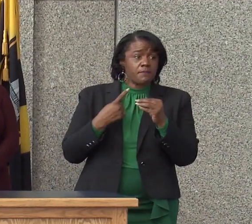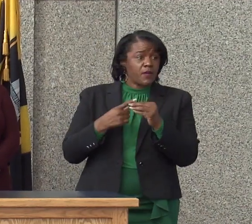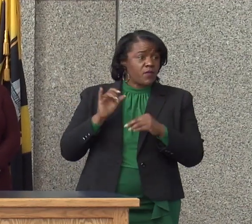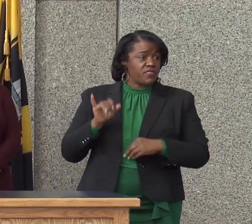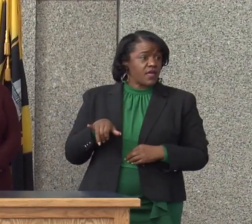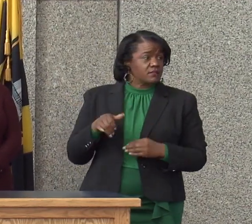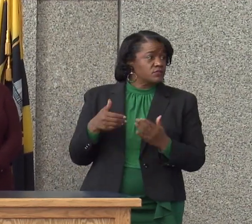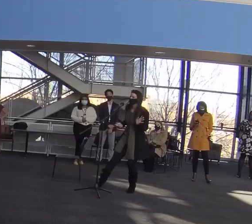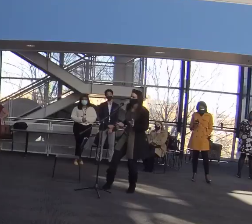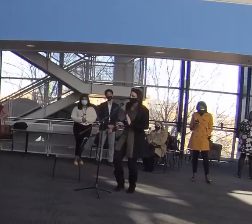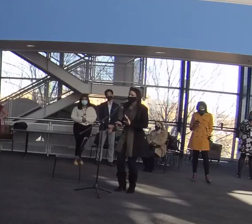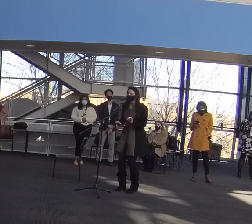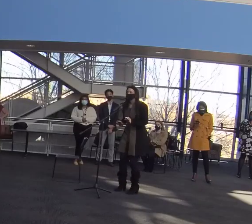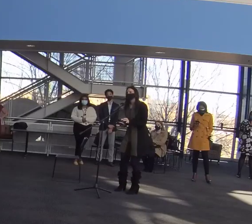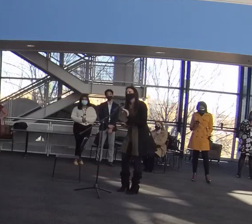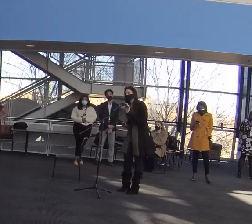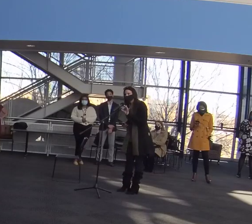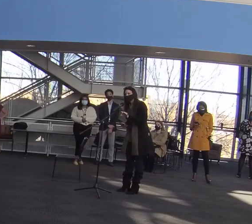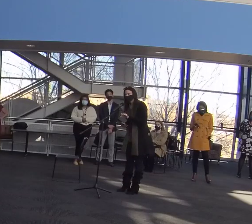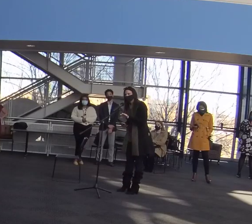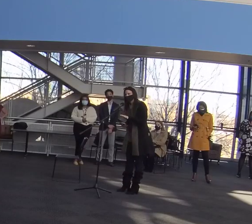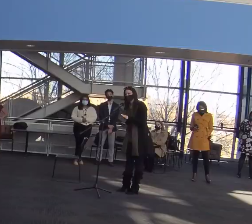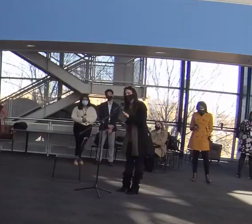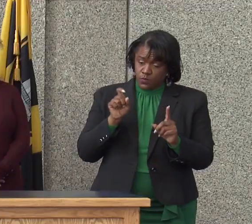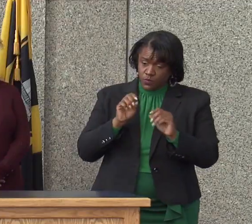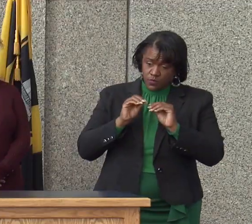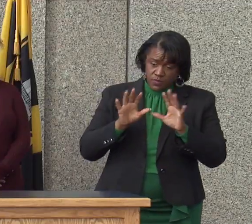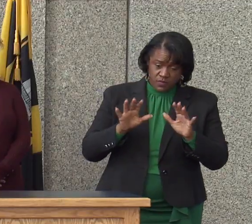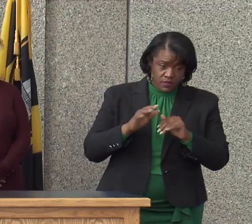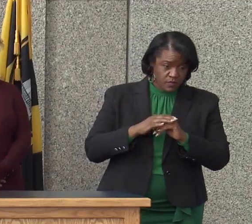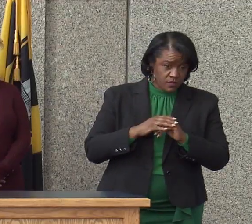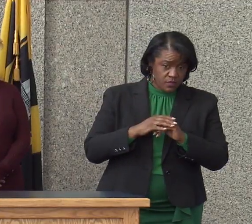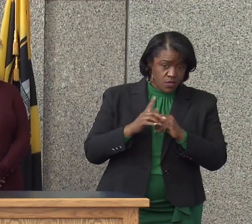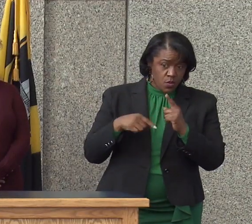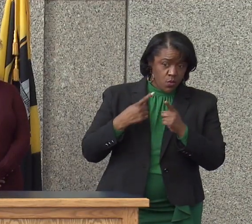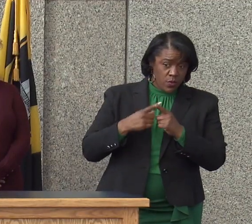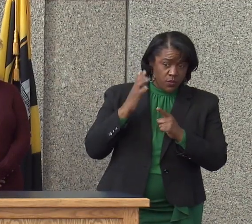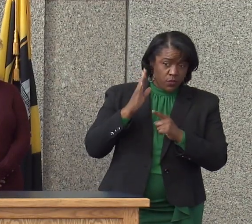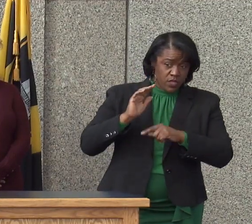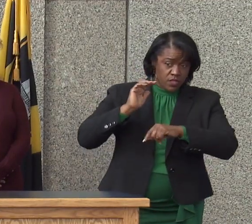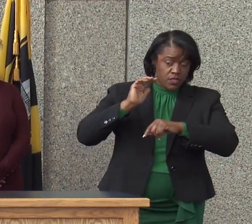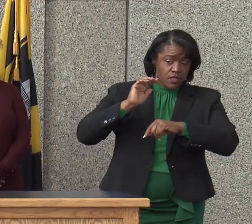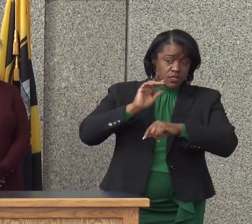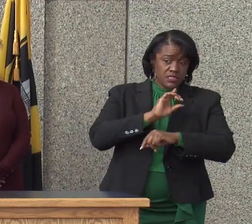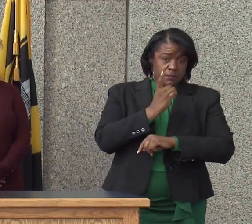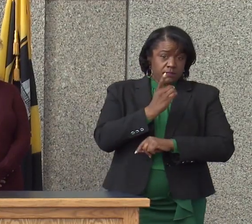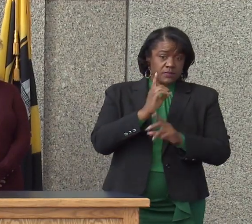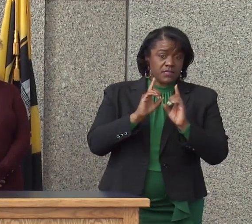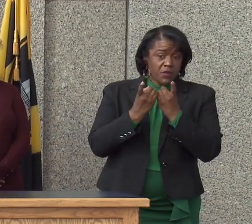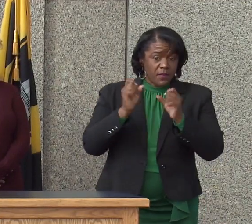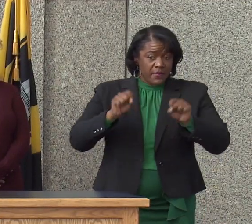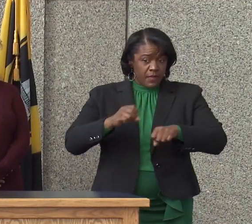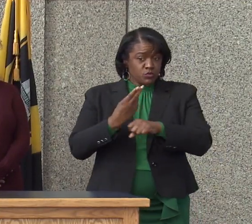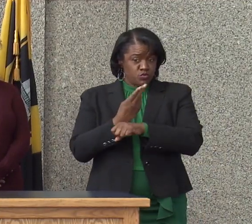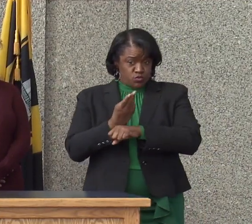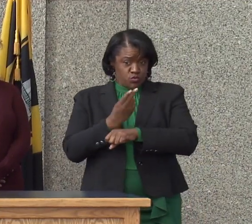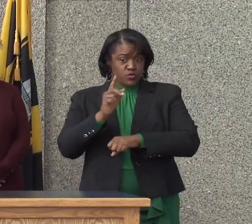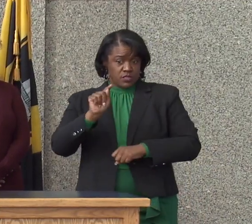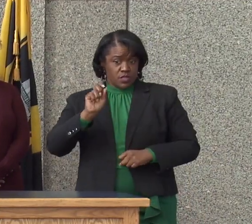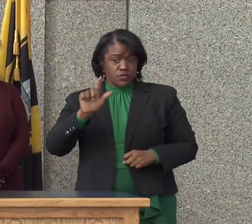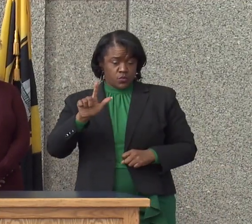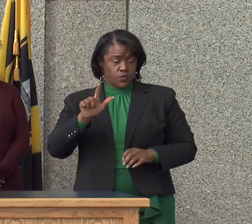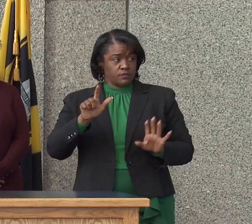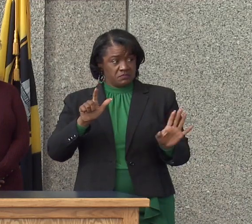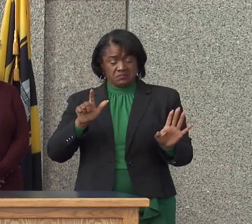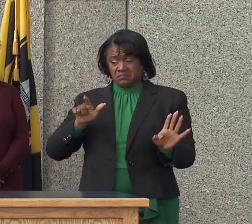initiative, if there are any. Quick clarification, when will the department be able to use this? When will it launch officially? Yeah, so the department,